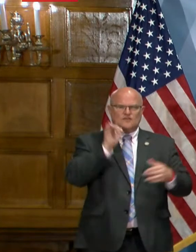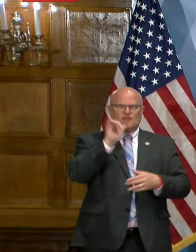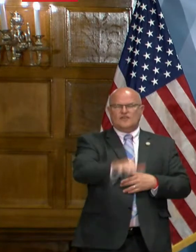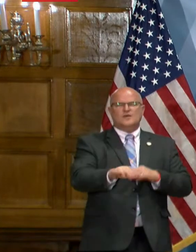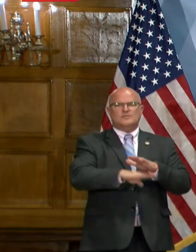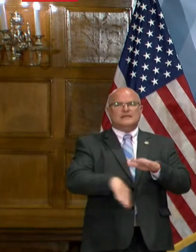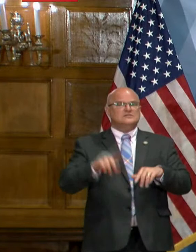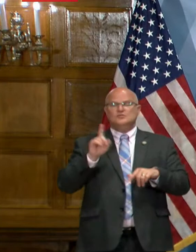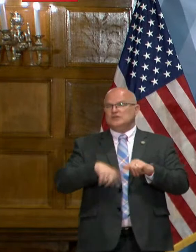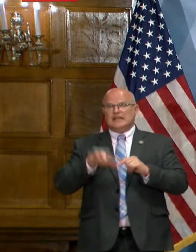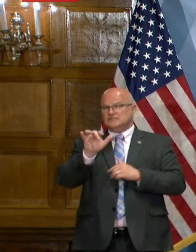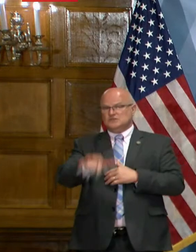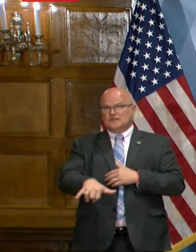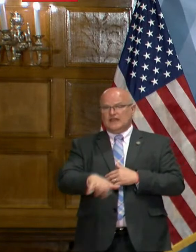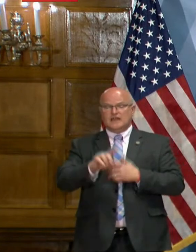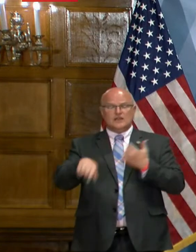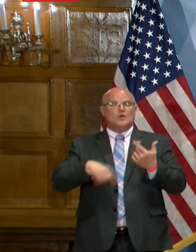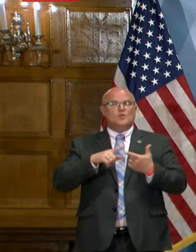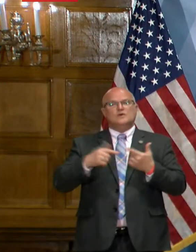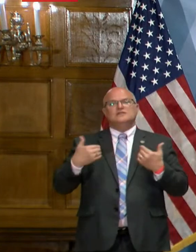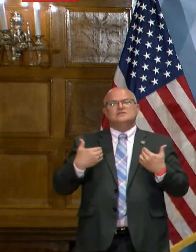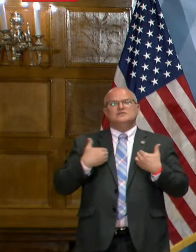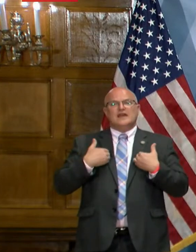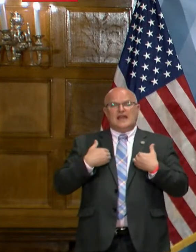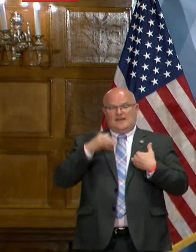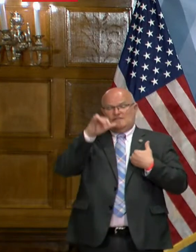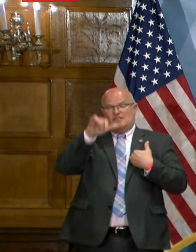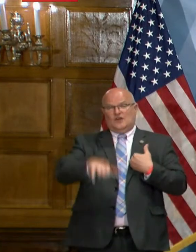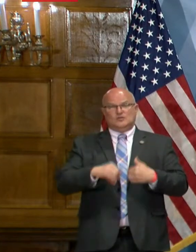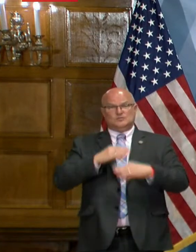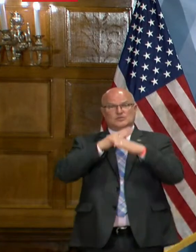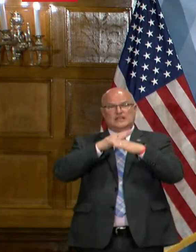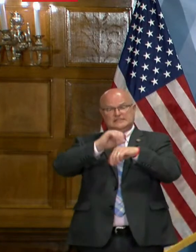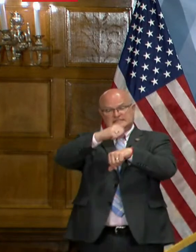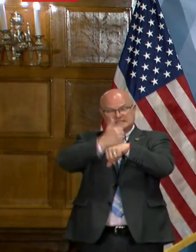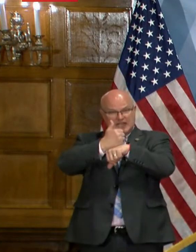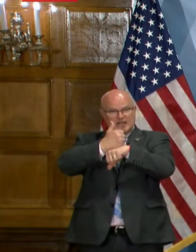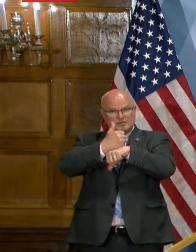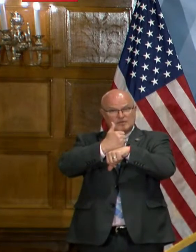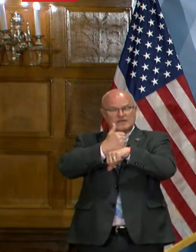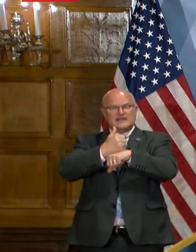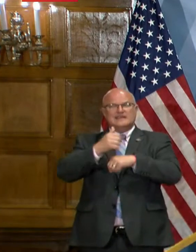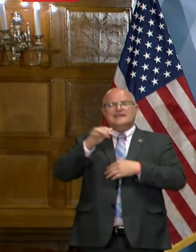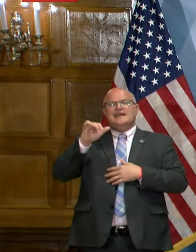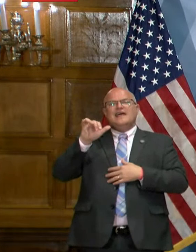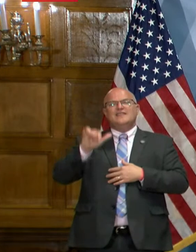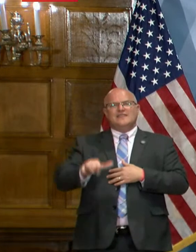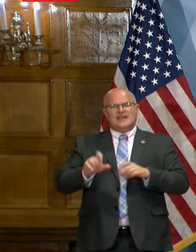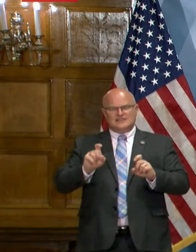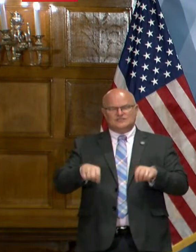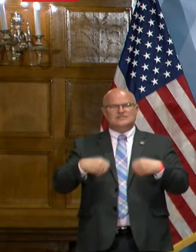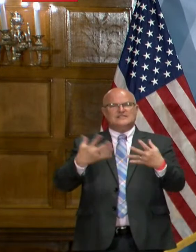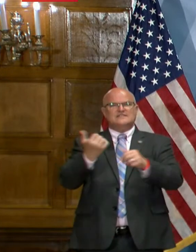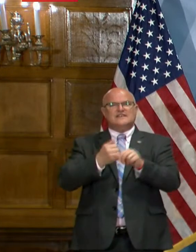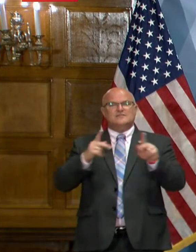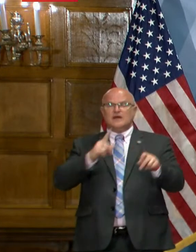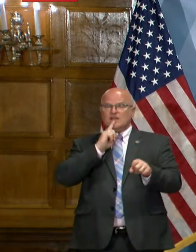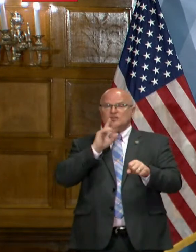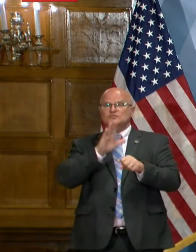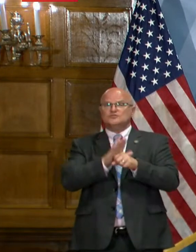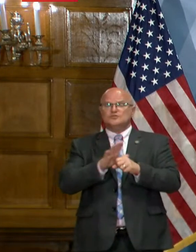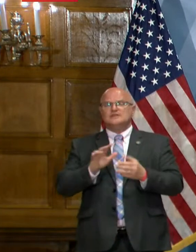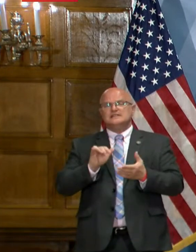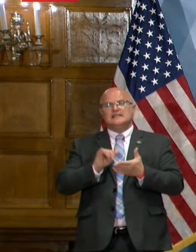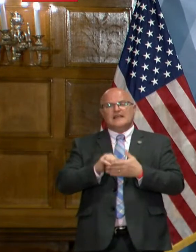those bases. You can't do that. And whenever you have those protections in place, that should give everyone assurance